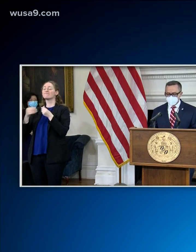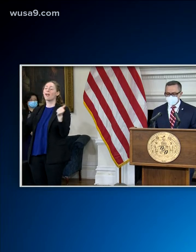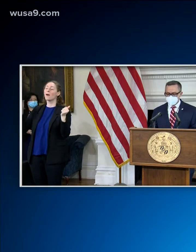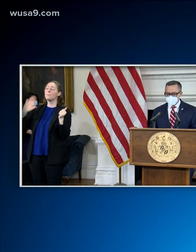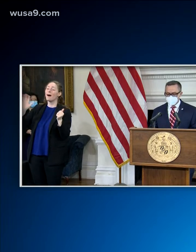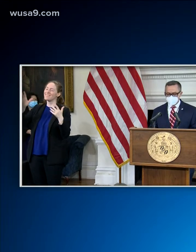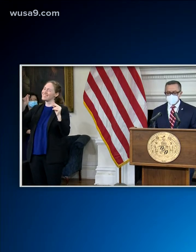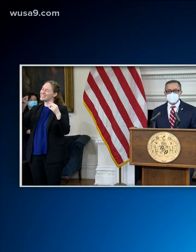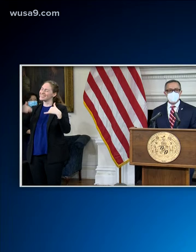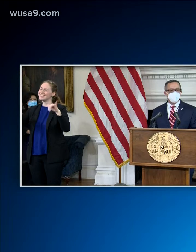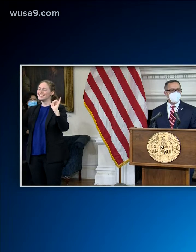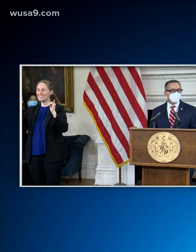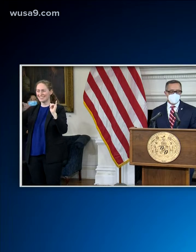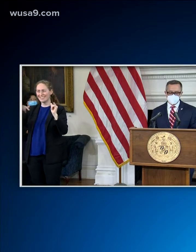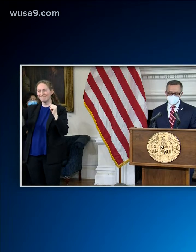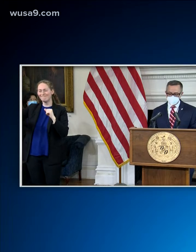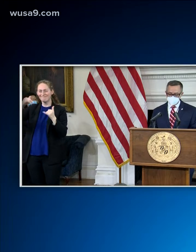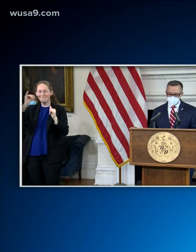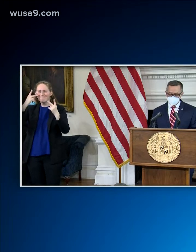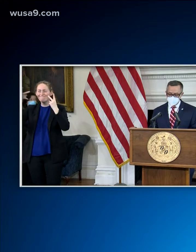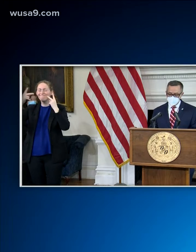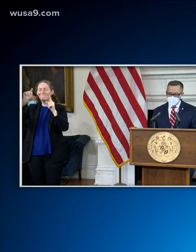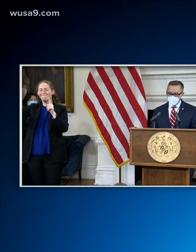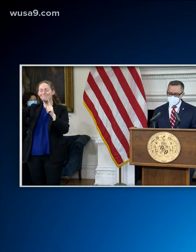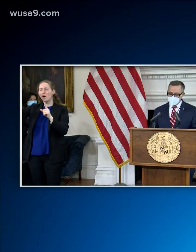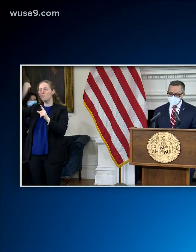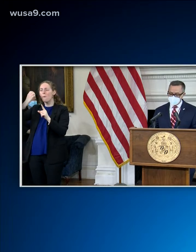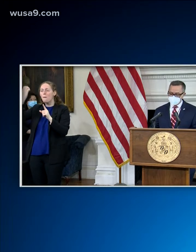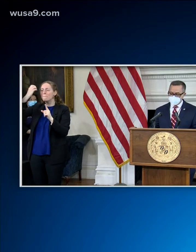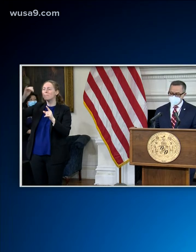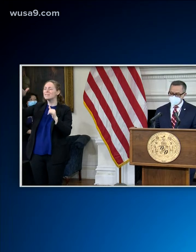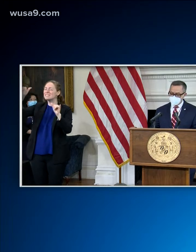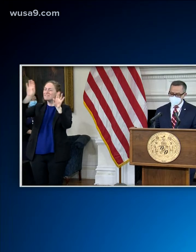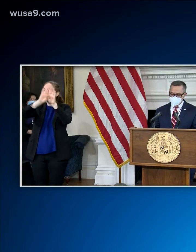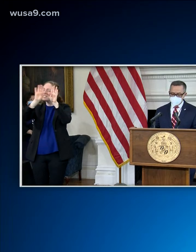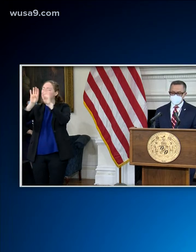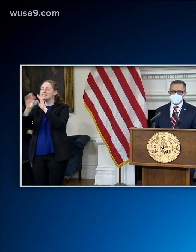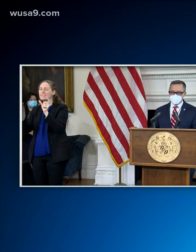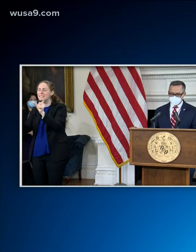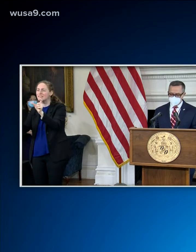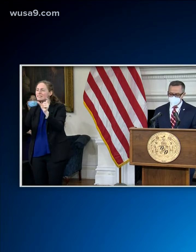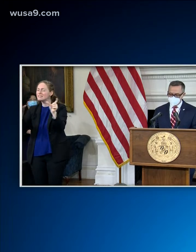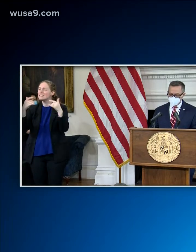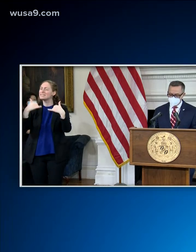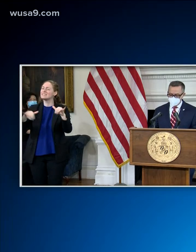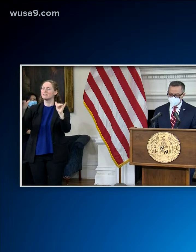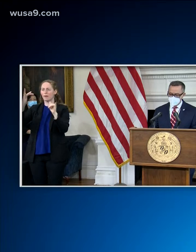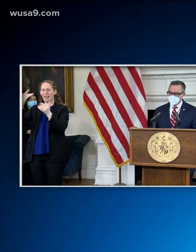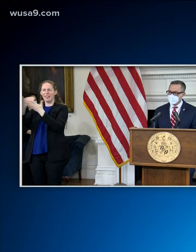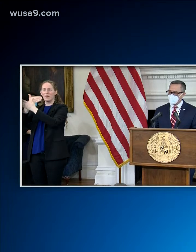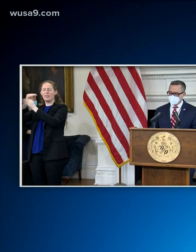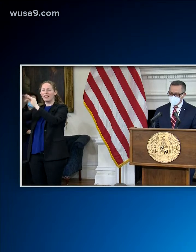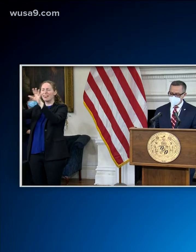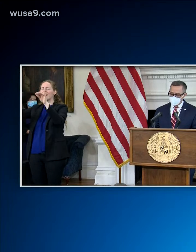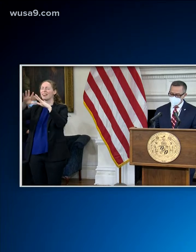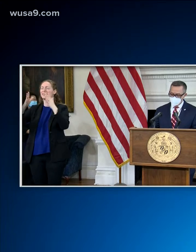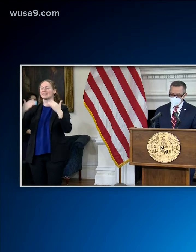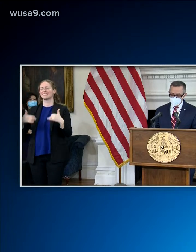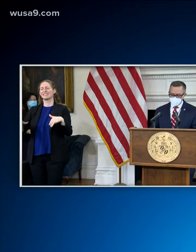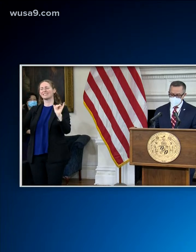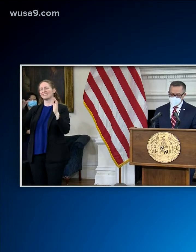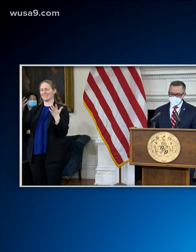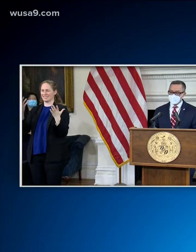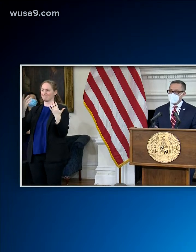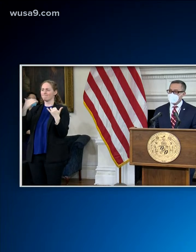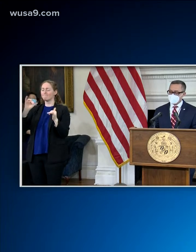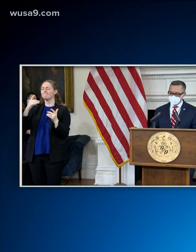from what we are seeing with our European partners. We need to continue to maintain our physical and mental health, which means mask